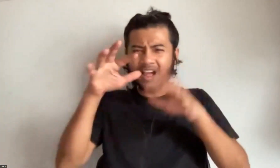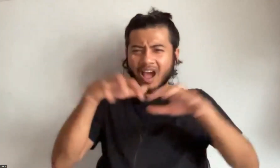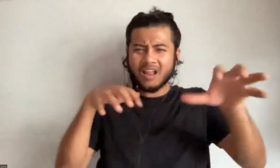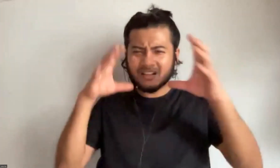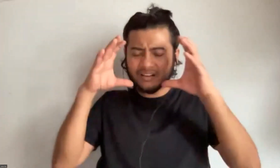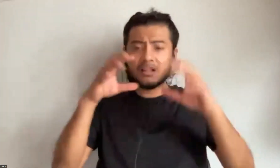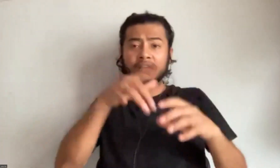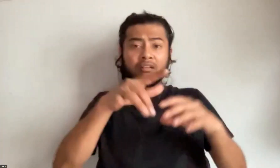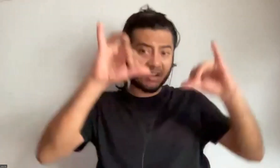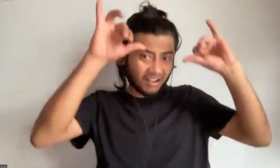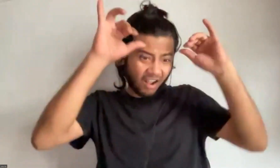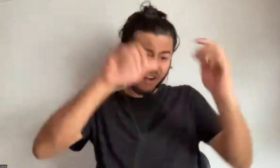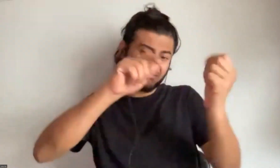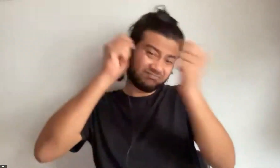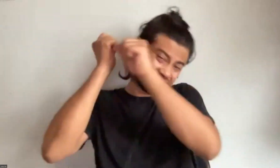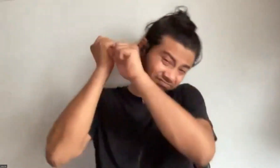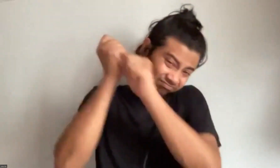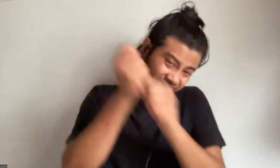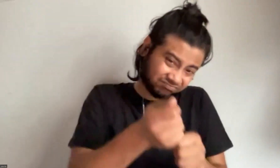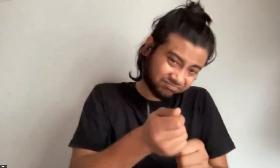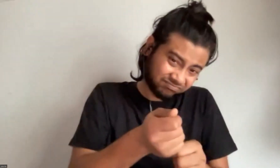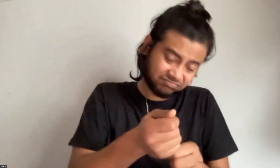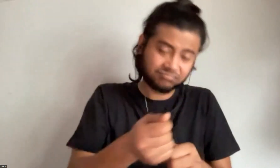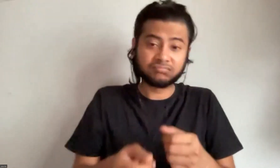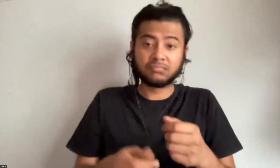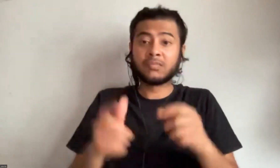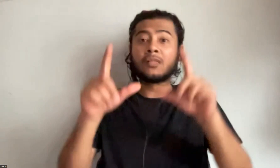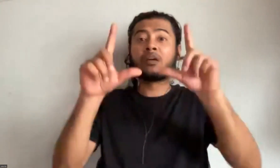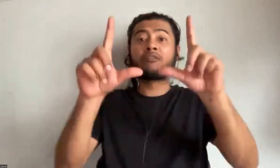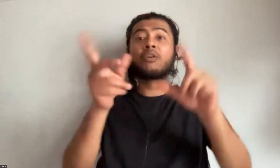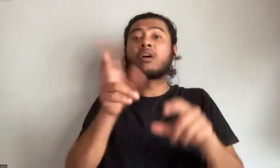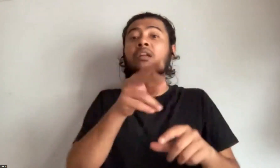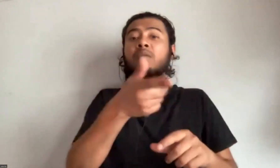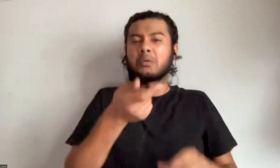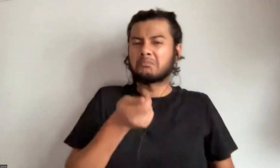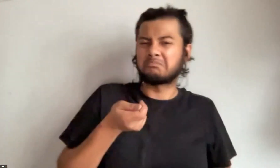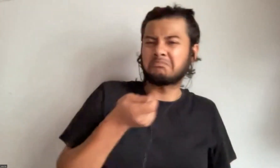who's murdering, who's committing another ghastly sin. Then there is,